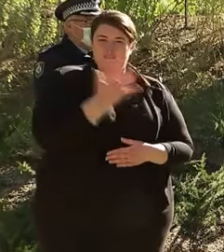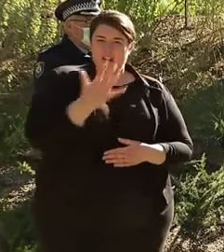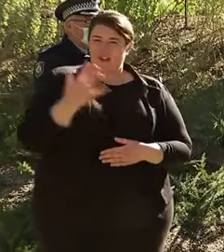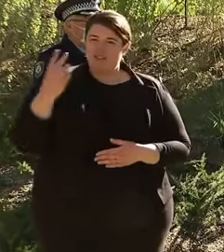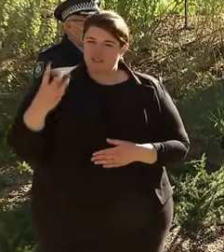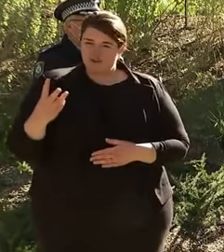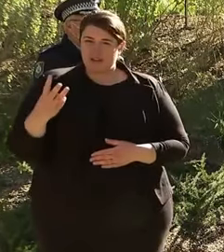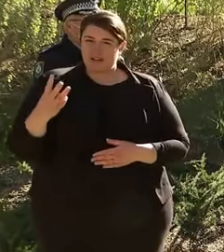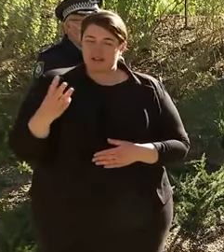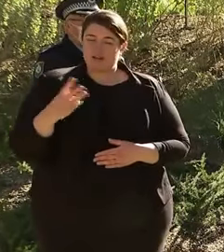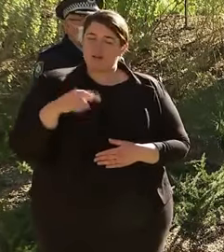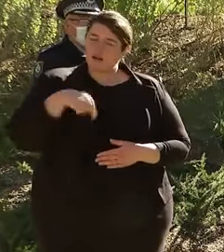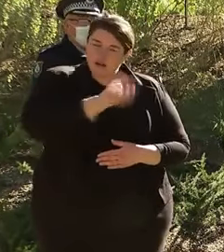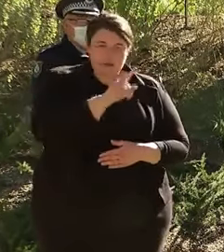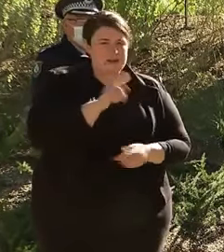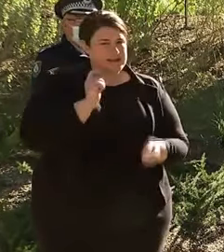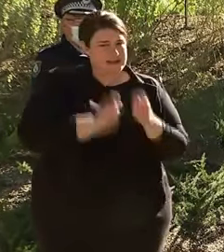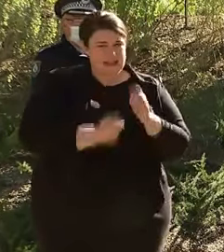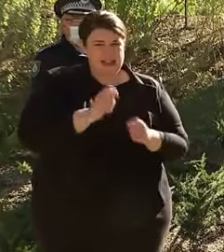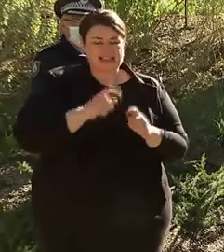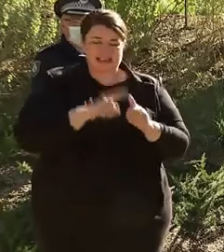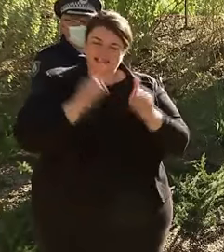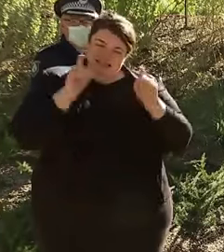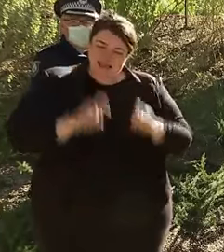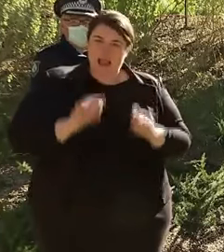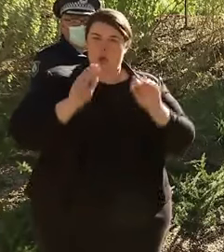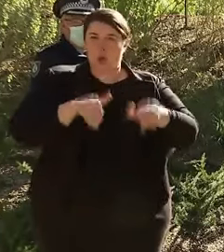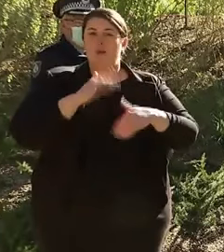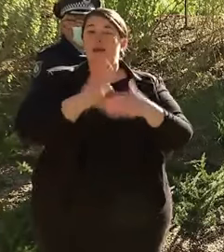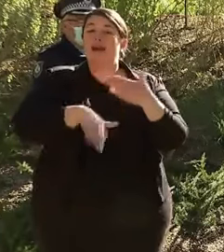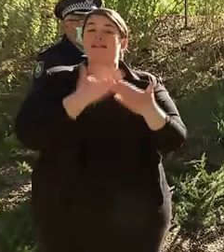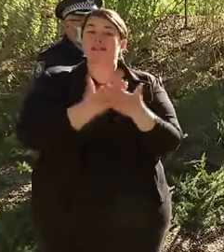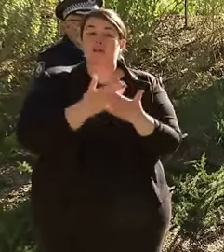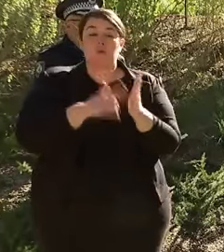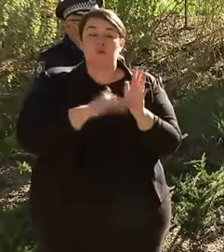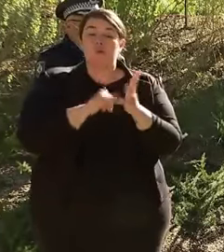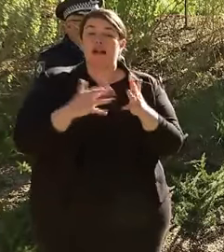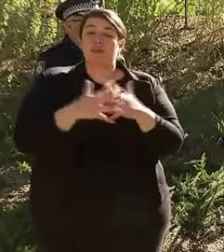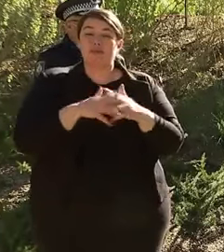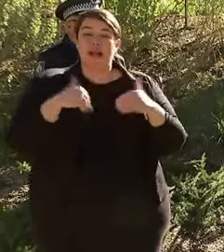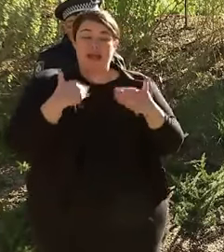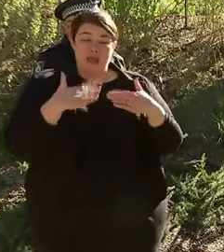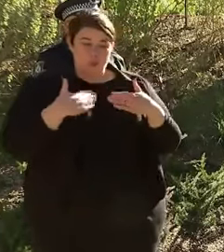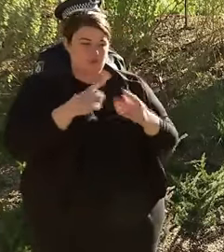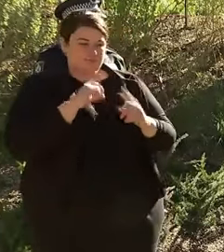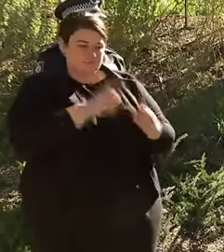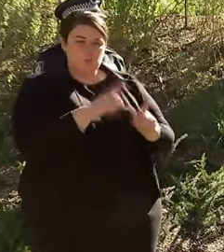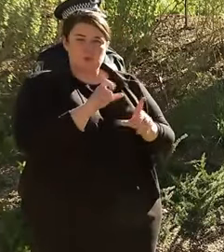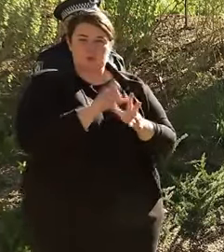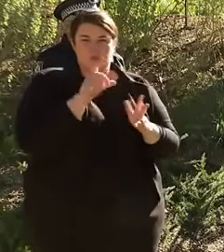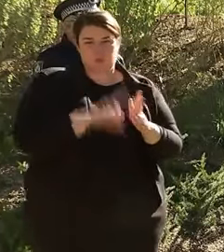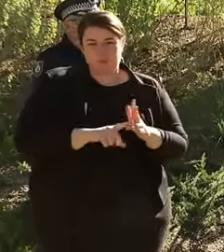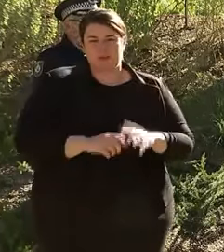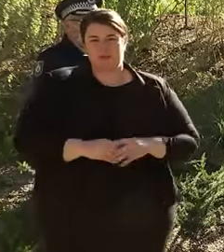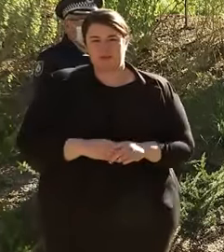553, get tested and isolate until New South Wales Health provides further advice. And given